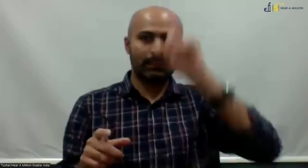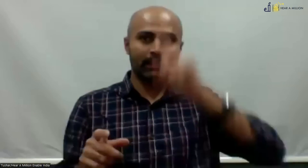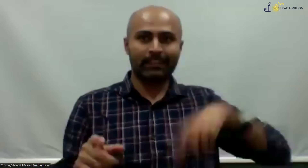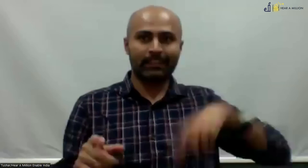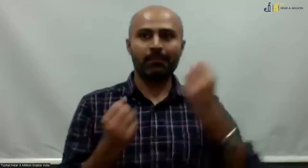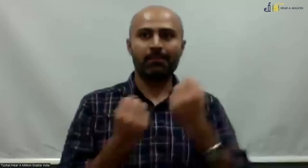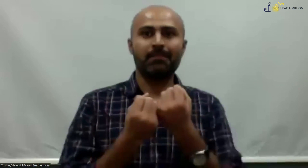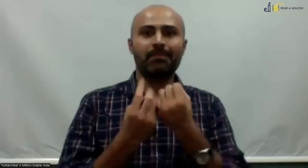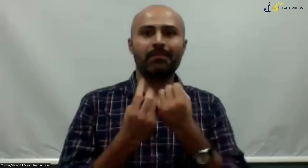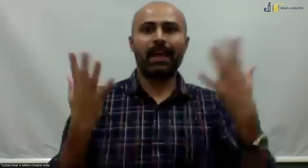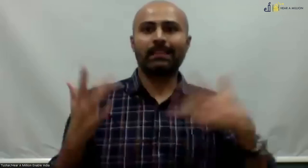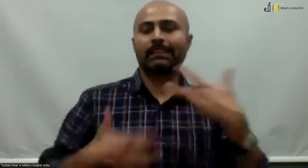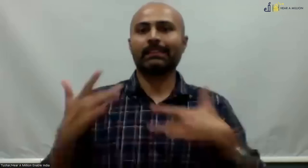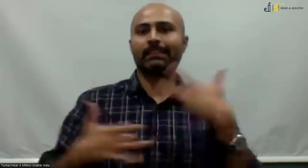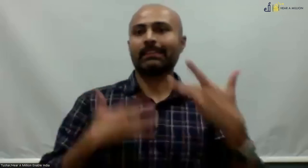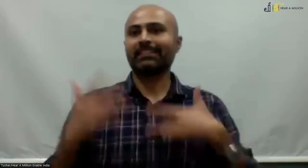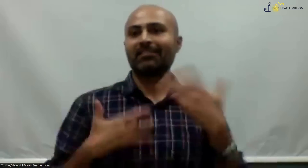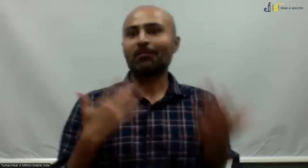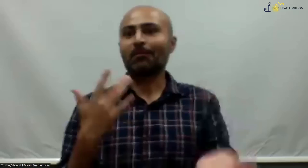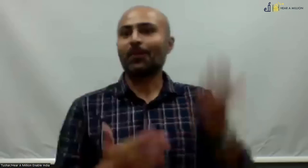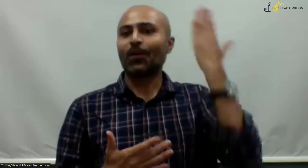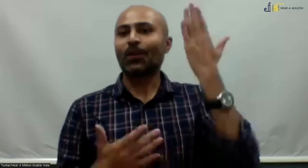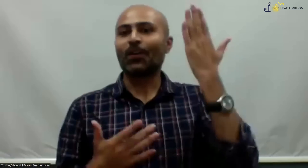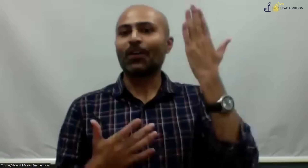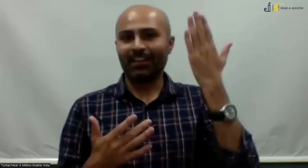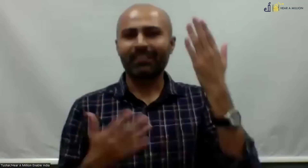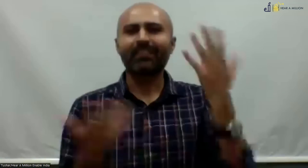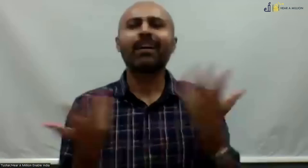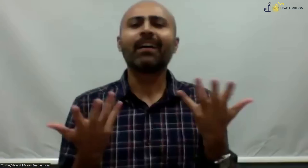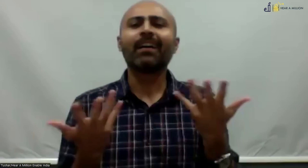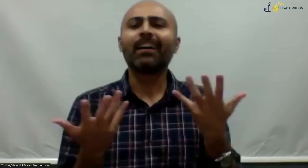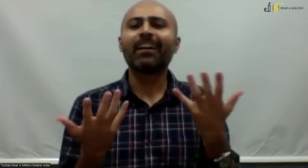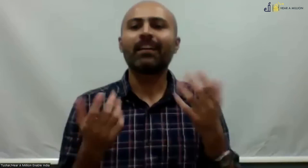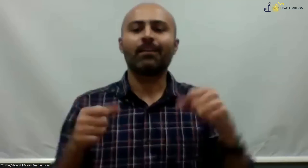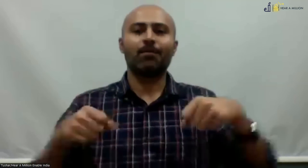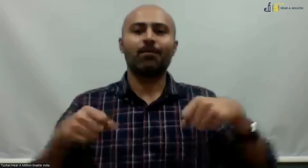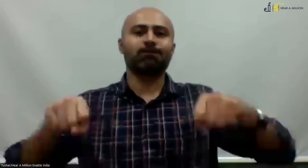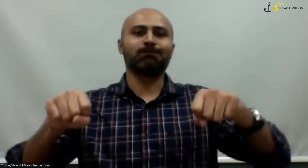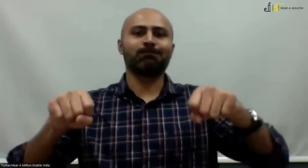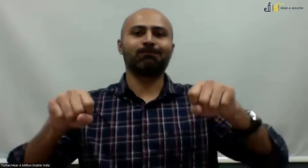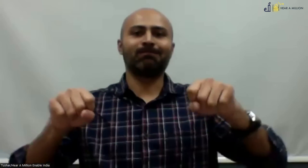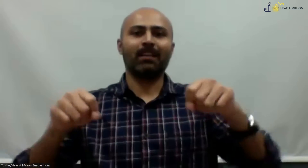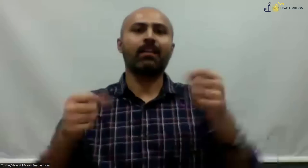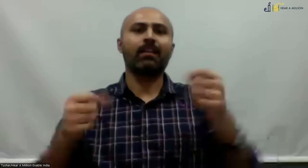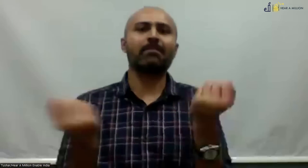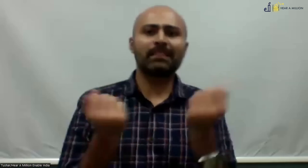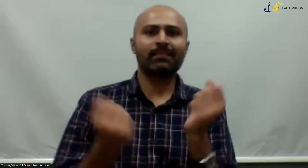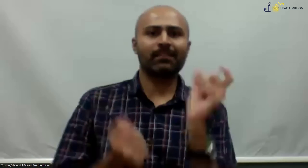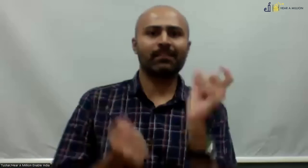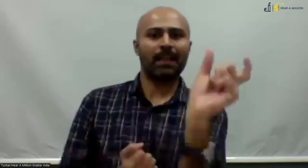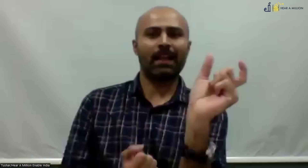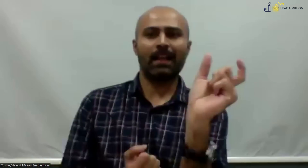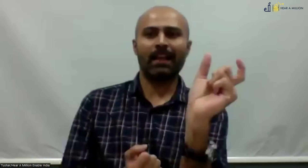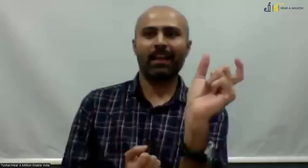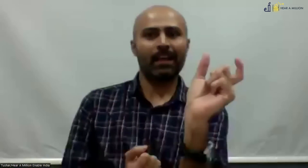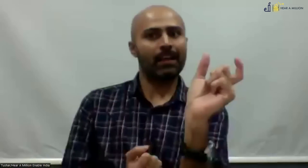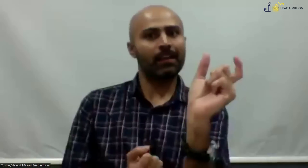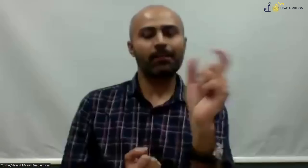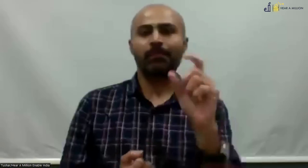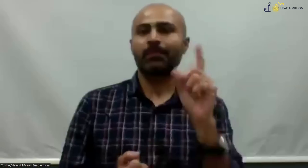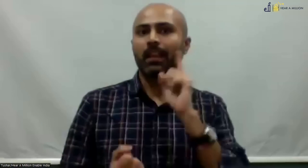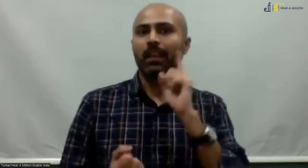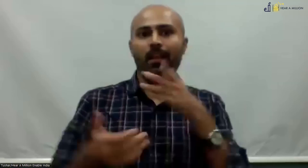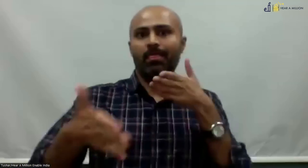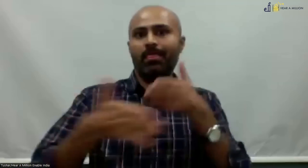today, over 170, because it's a very important topic. That's why a lot of people are interested, because we are going to